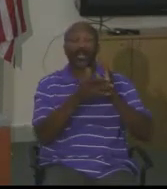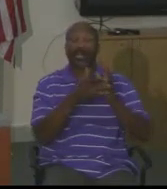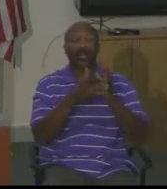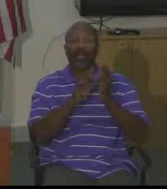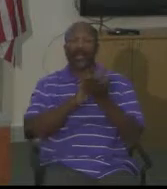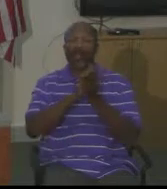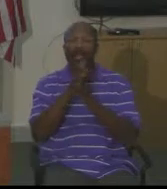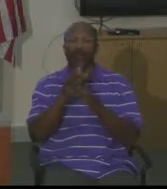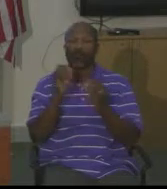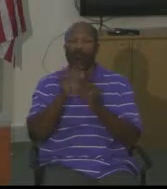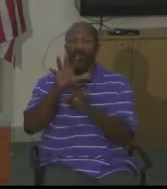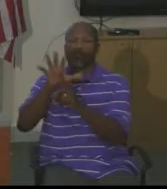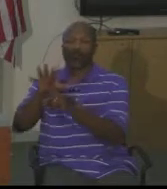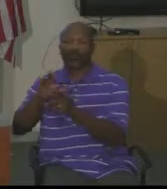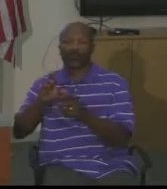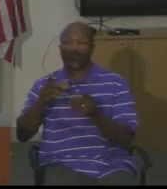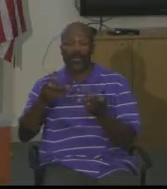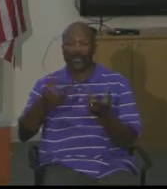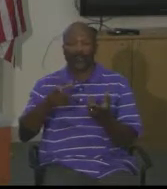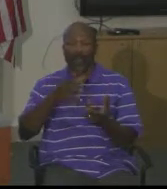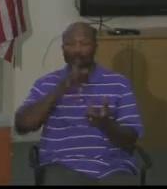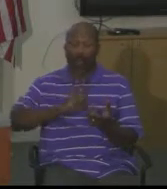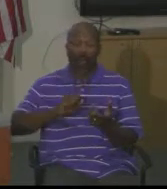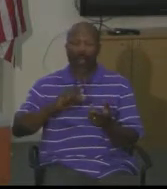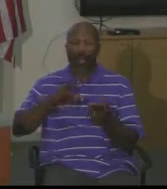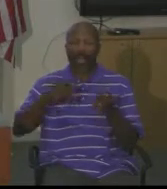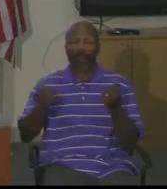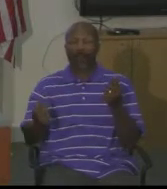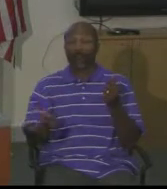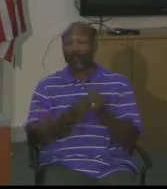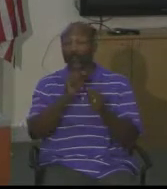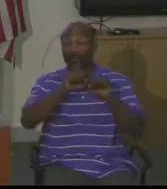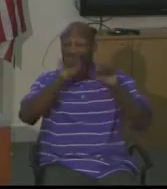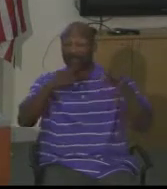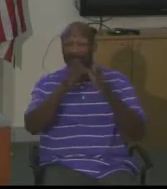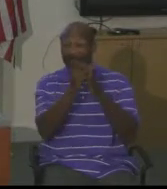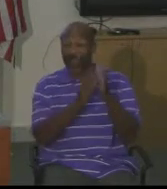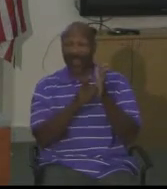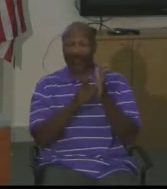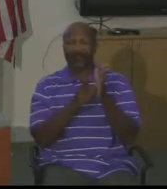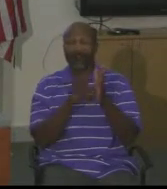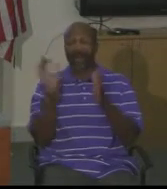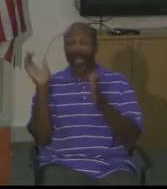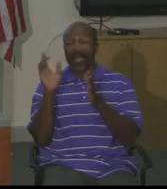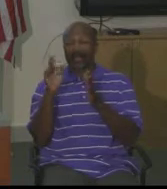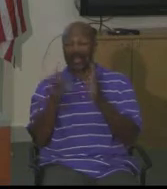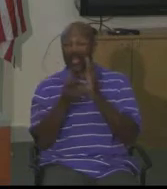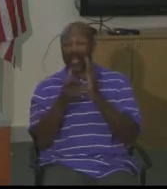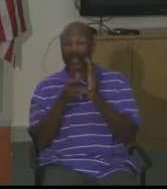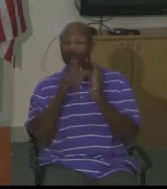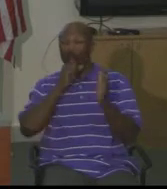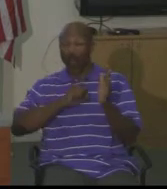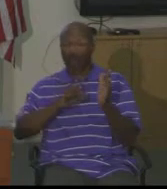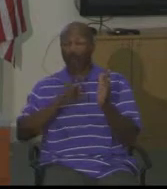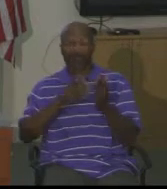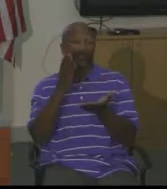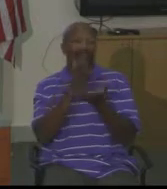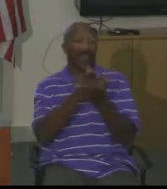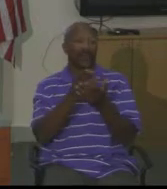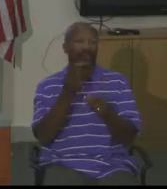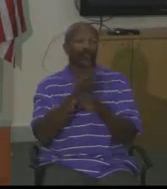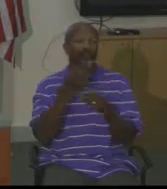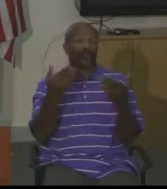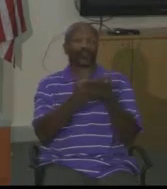it, and system designers decided that it was time to put that technology aside and use